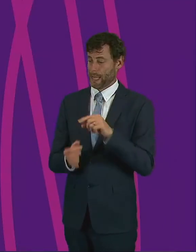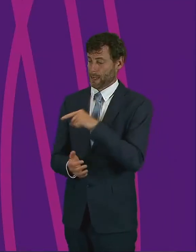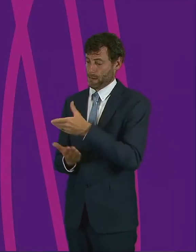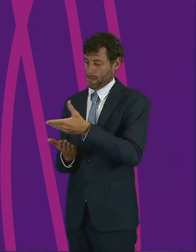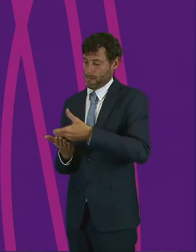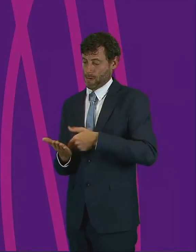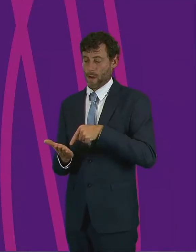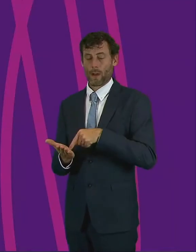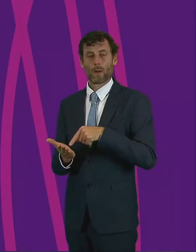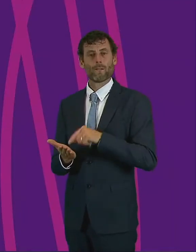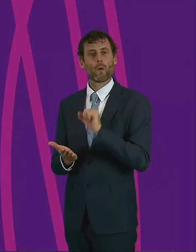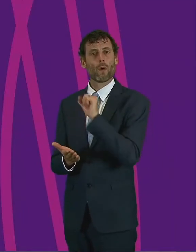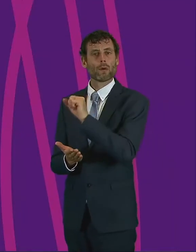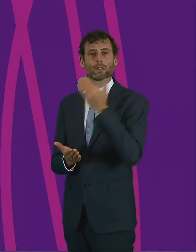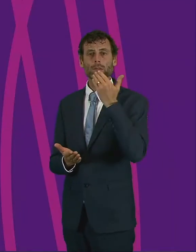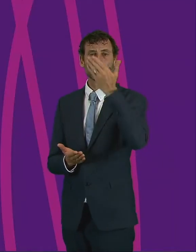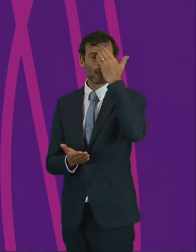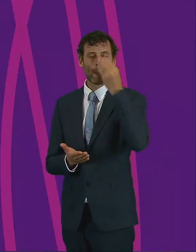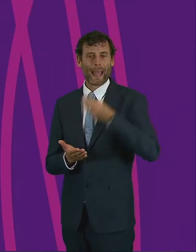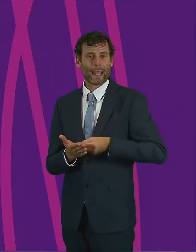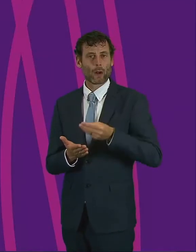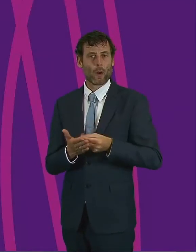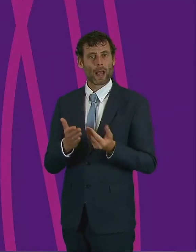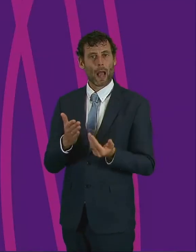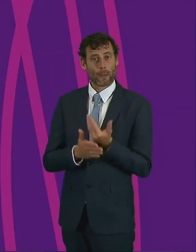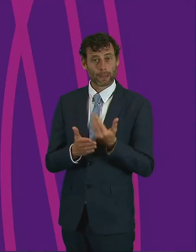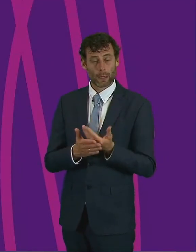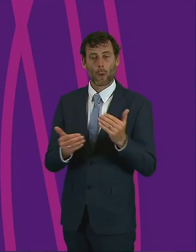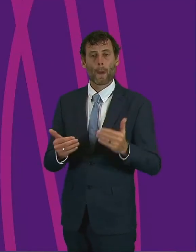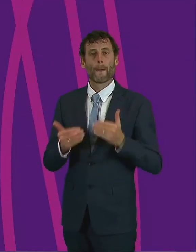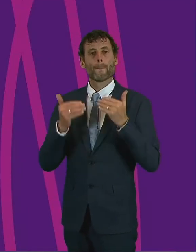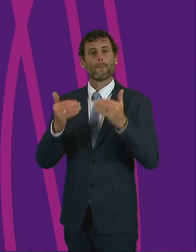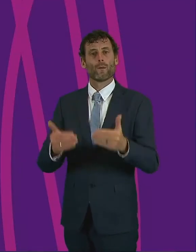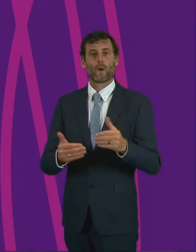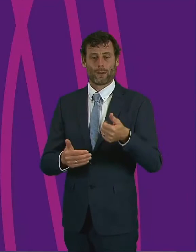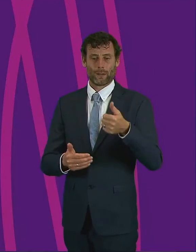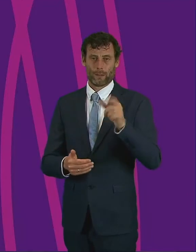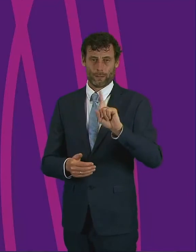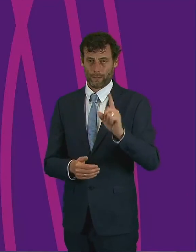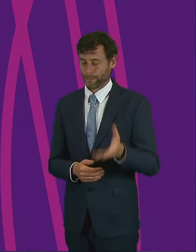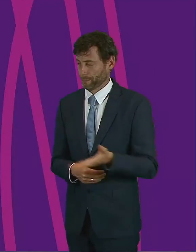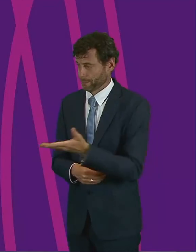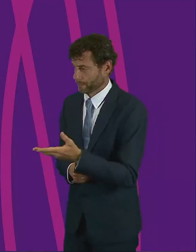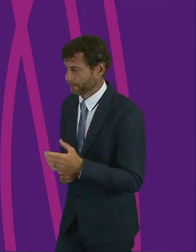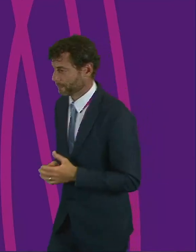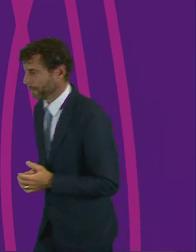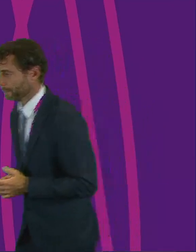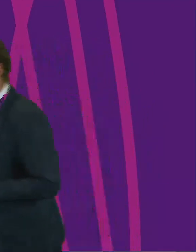Chancellor's summer economic update, and we'll move on to the next item of business.